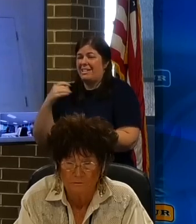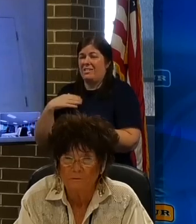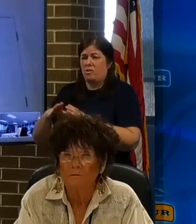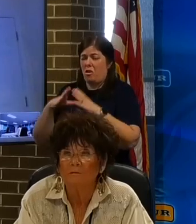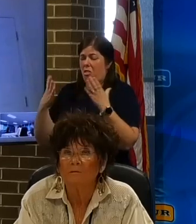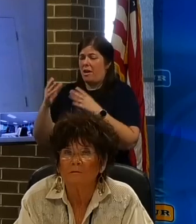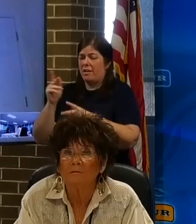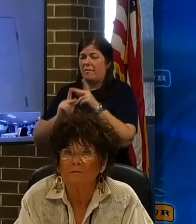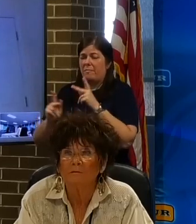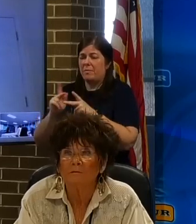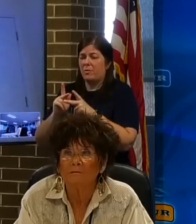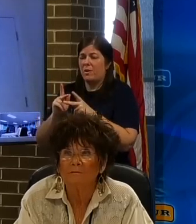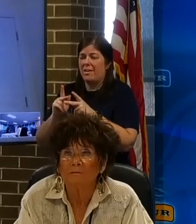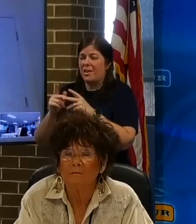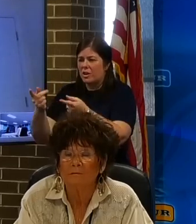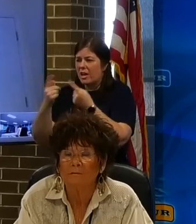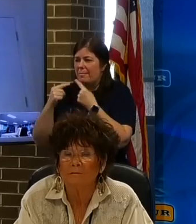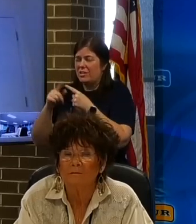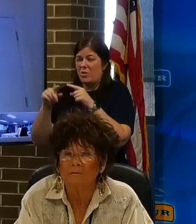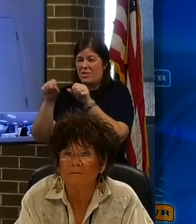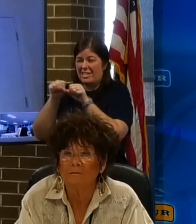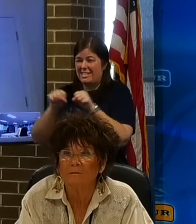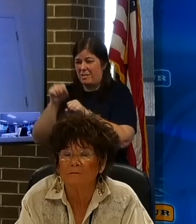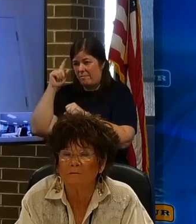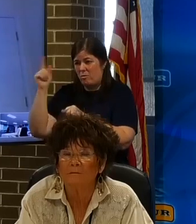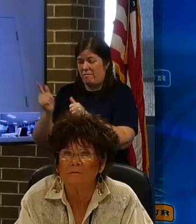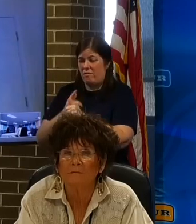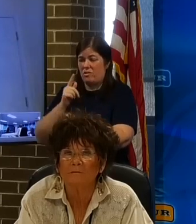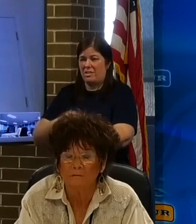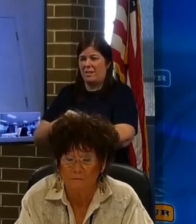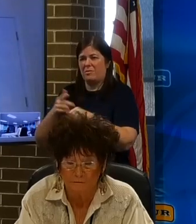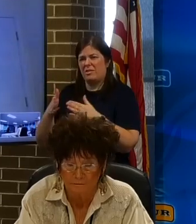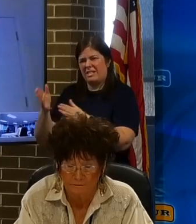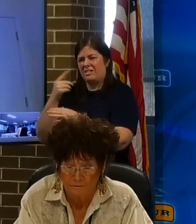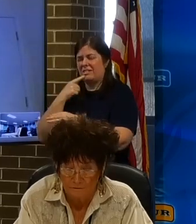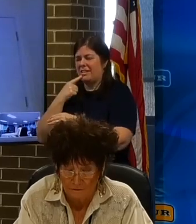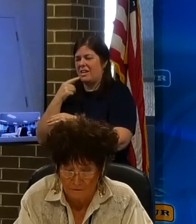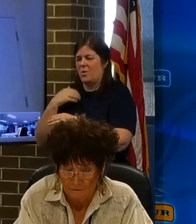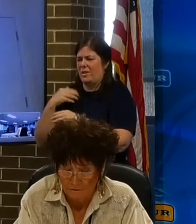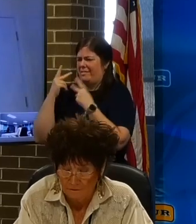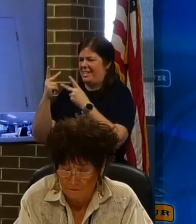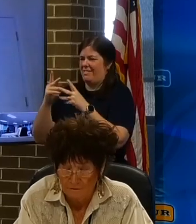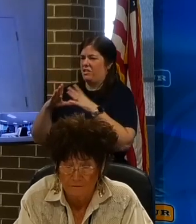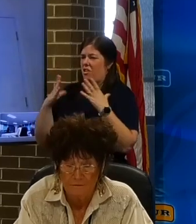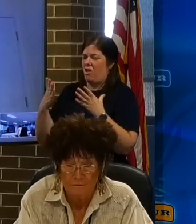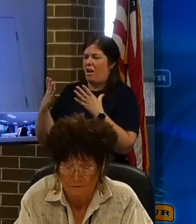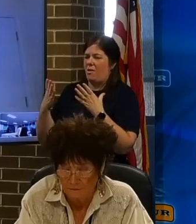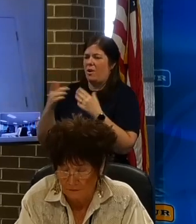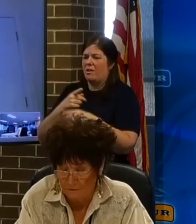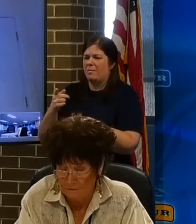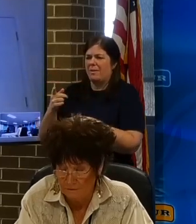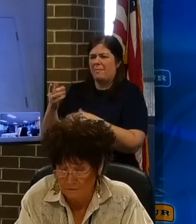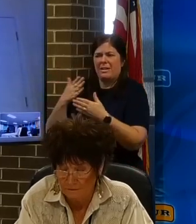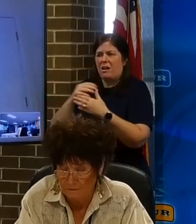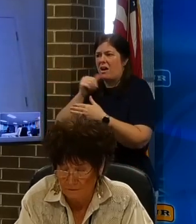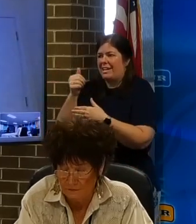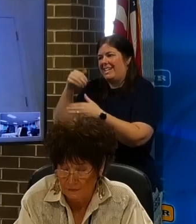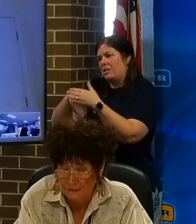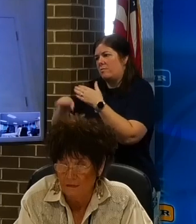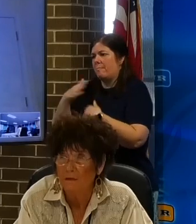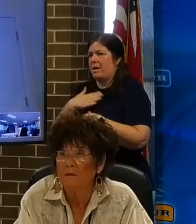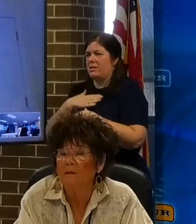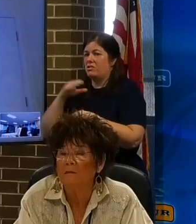that are accessing our system for the first time. So let's just say, we've seen this a lot where someone may not enter their social security number